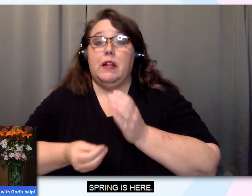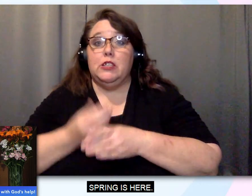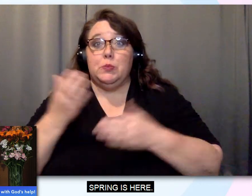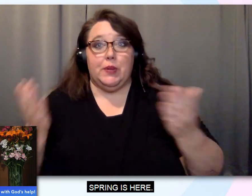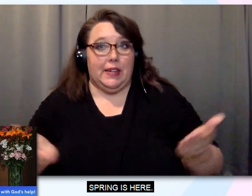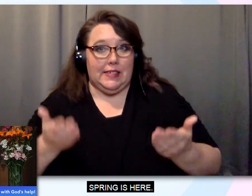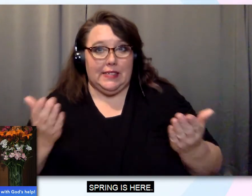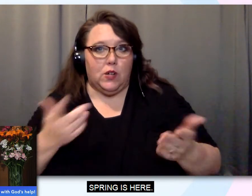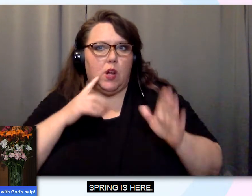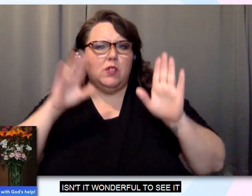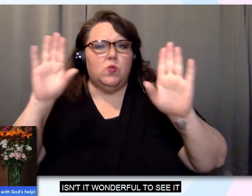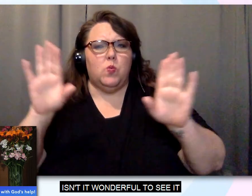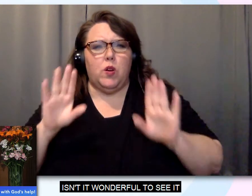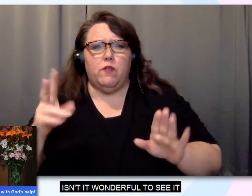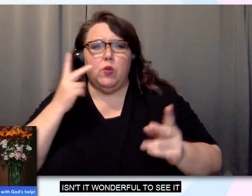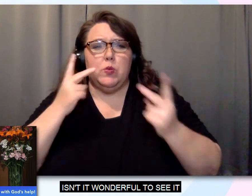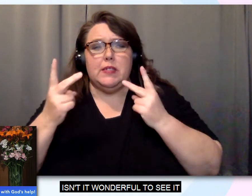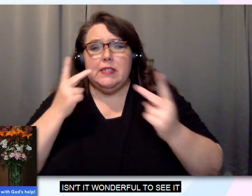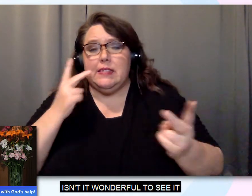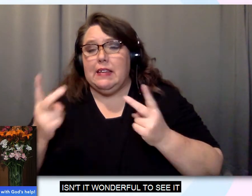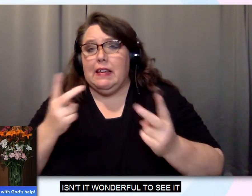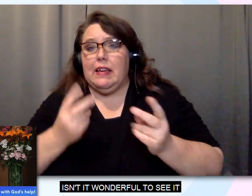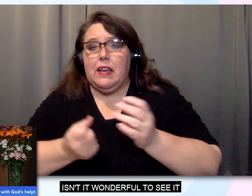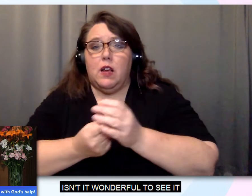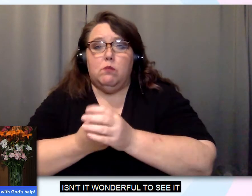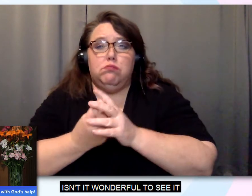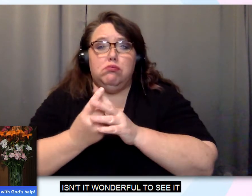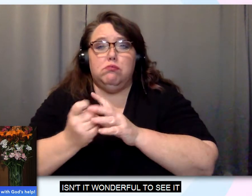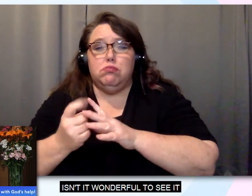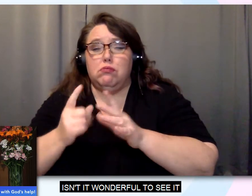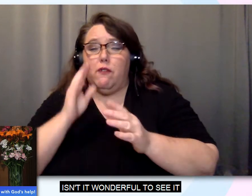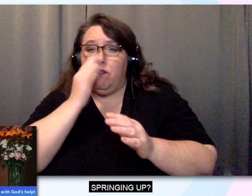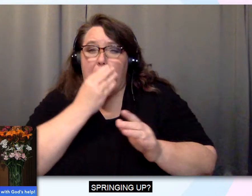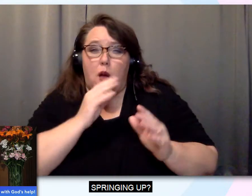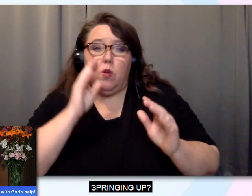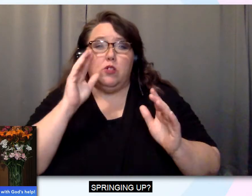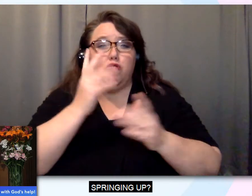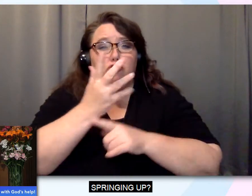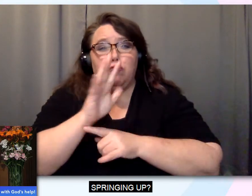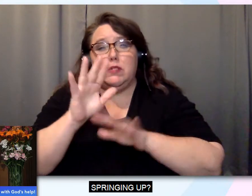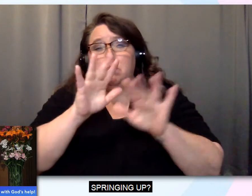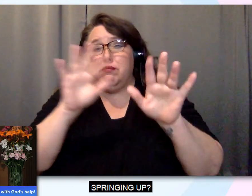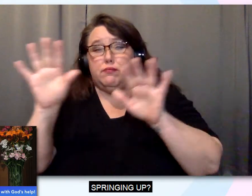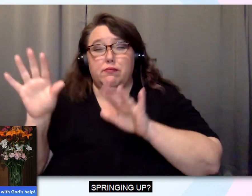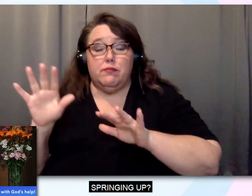Spring is here. Isn't it wonderful to see it springing up?